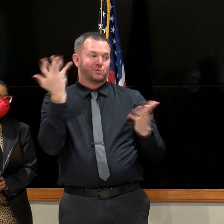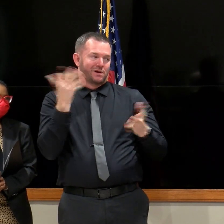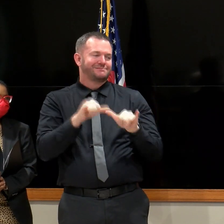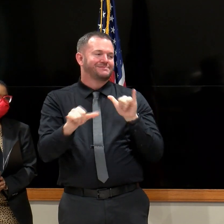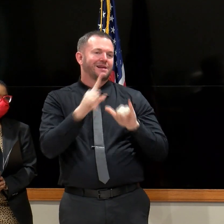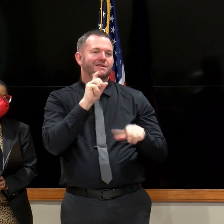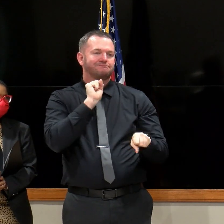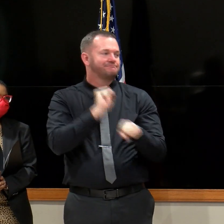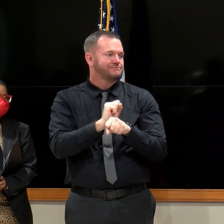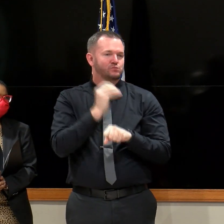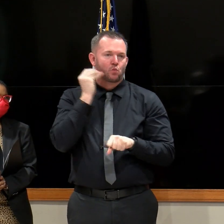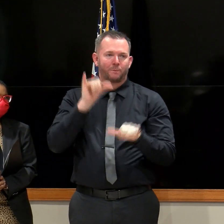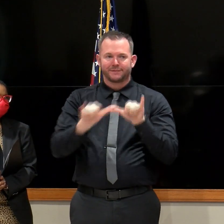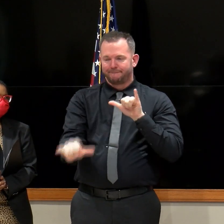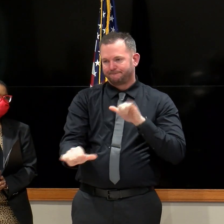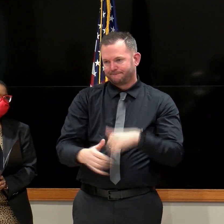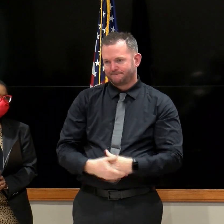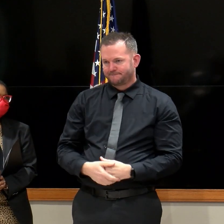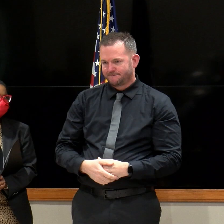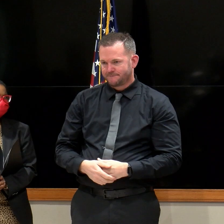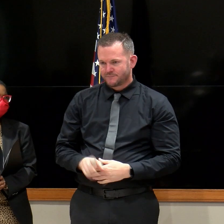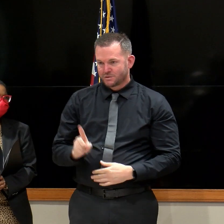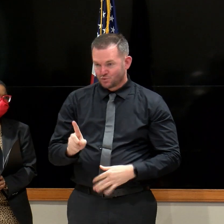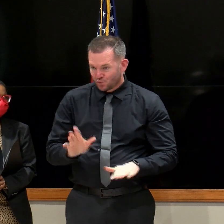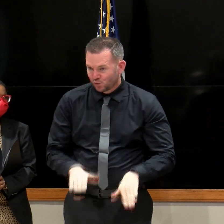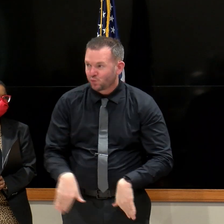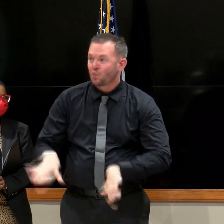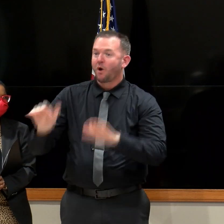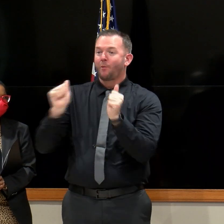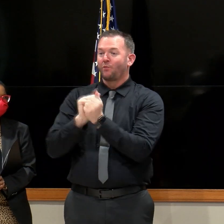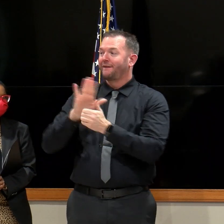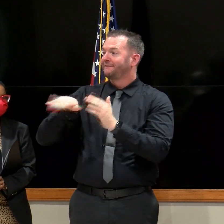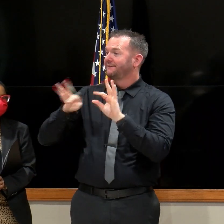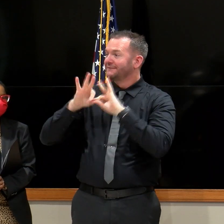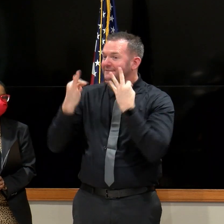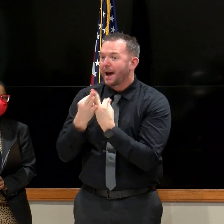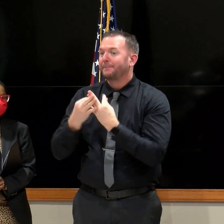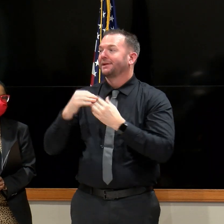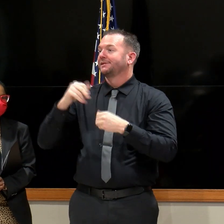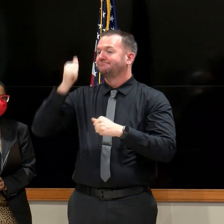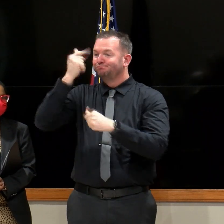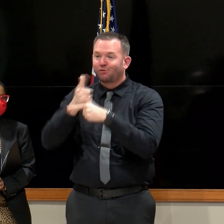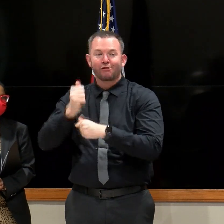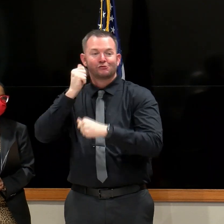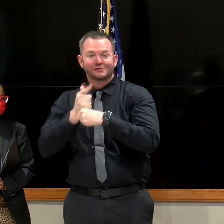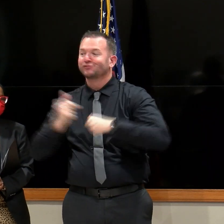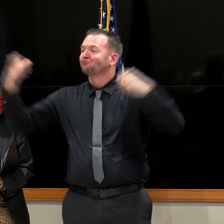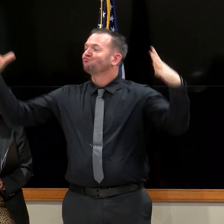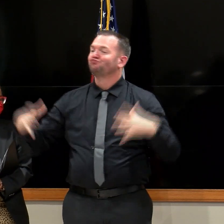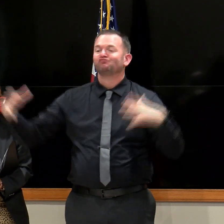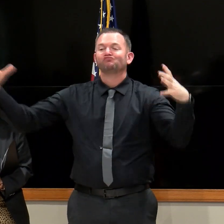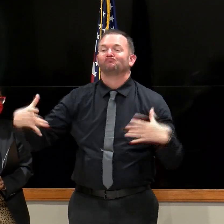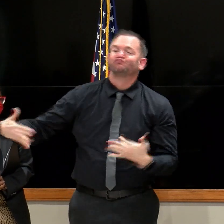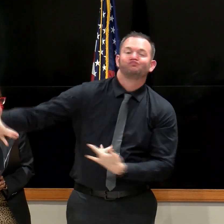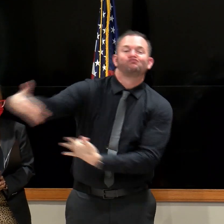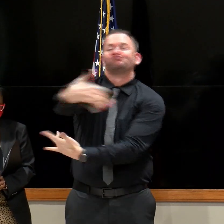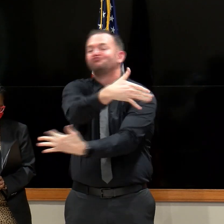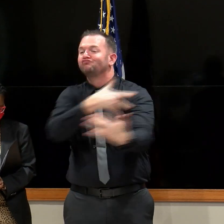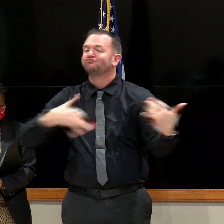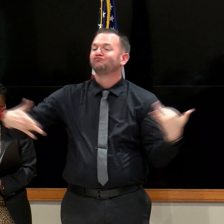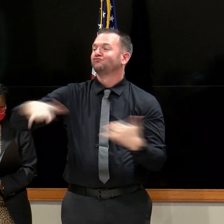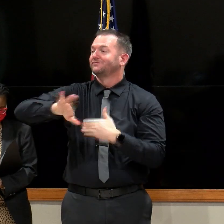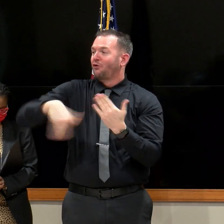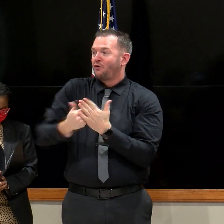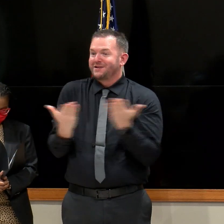especially when you grow up in a city where all of your sisters and brothers, nieces and nephews, cousins and aunts live. But this